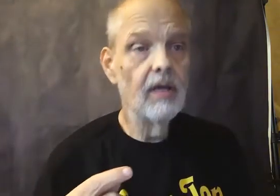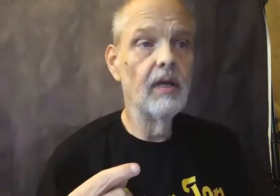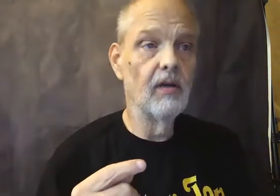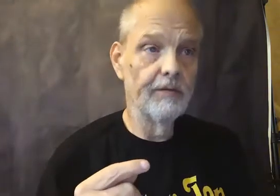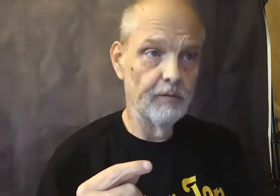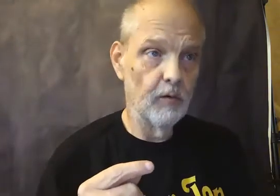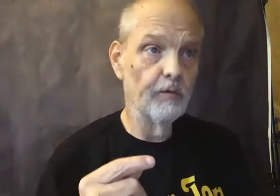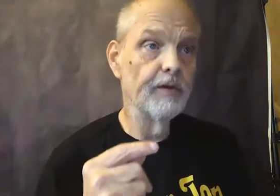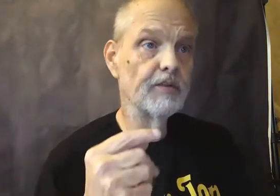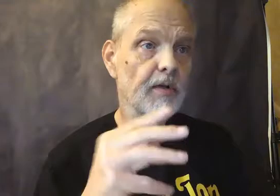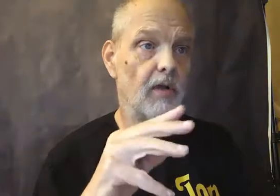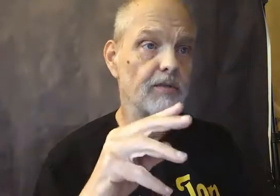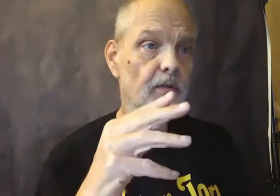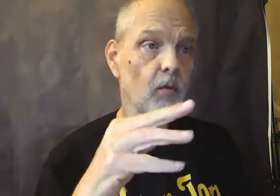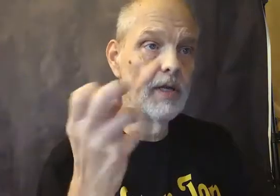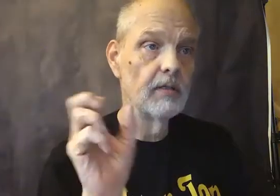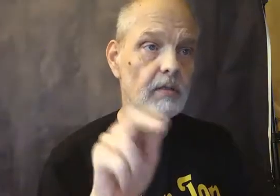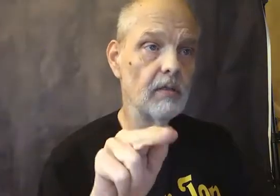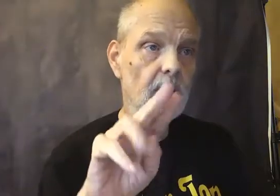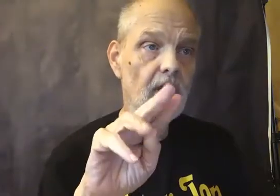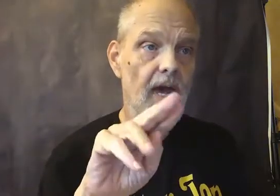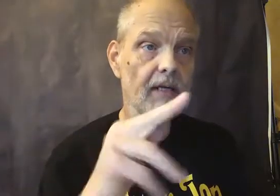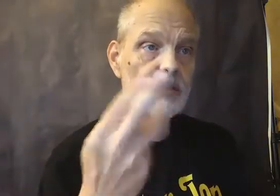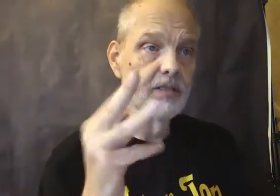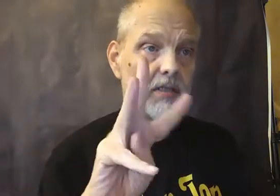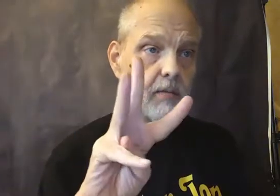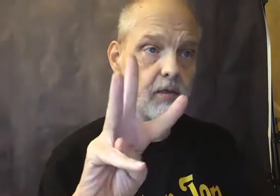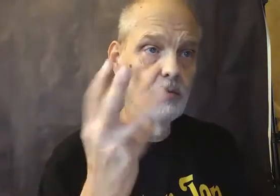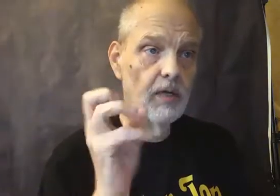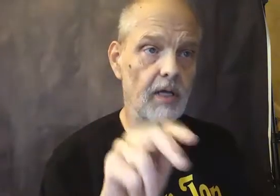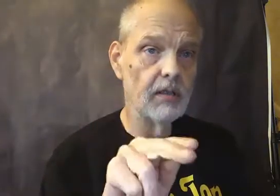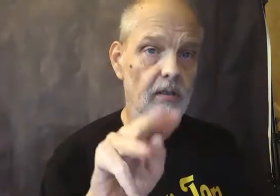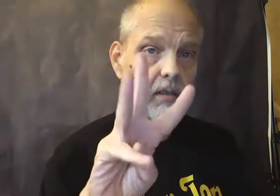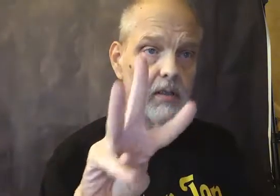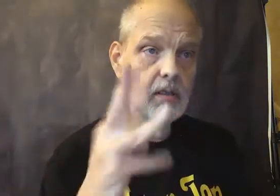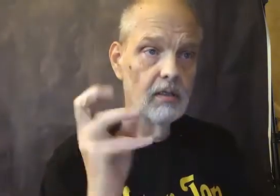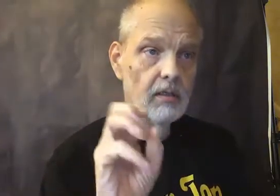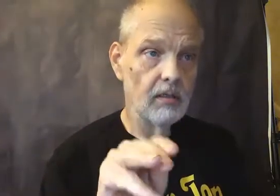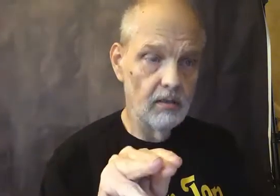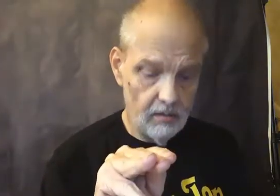And often the old thing spell also when, and it's just W N.